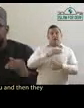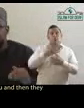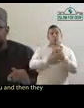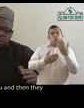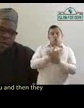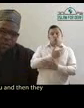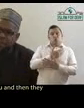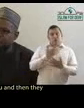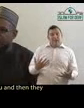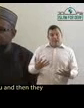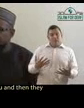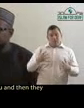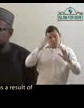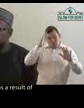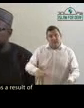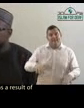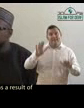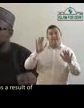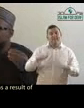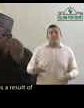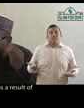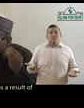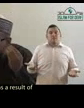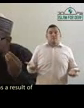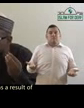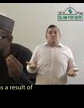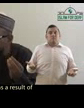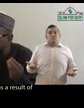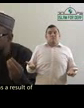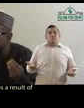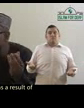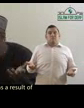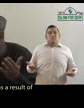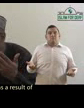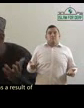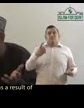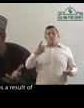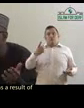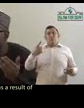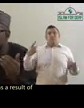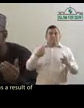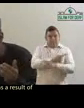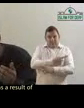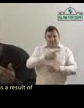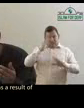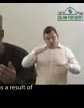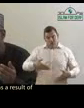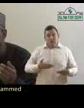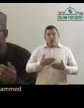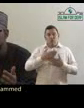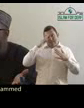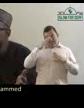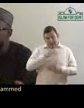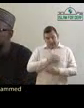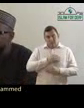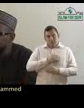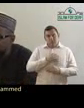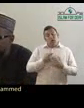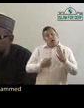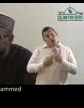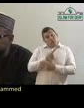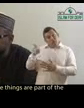got up, they made wudu, and then they prayed. So even missing the prayer as a result of sleeping, it happened